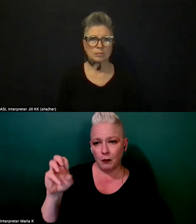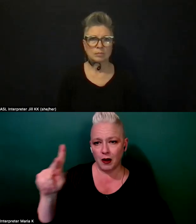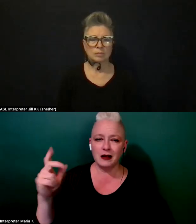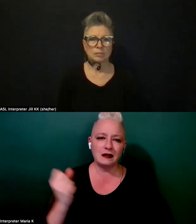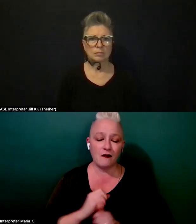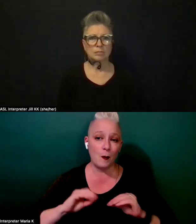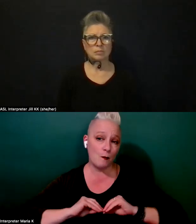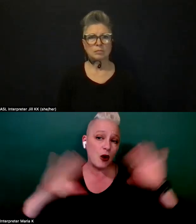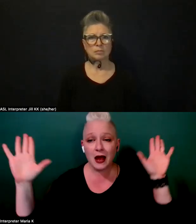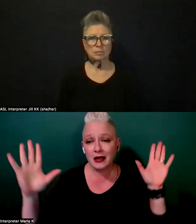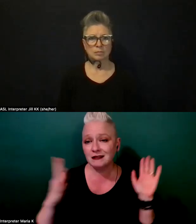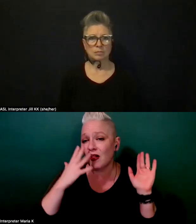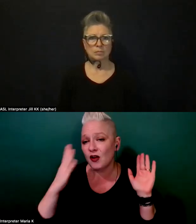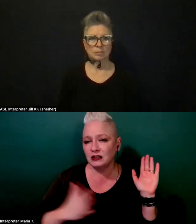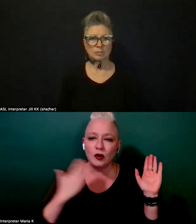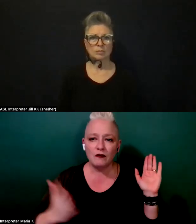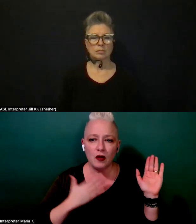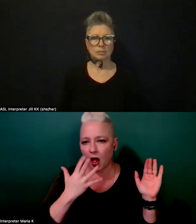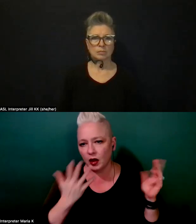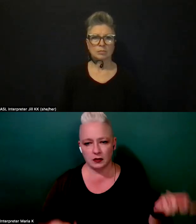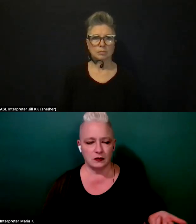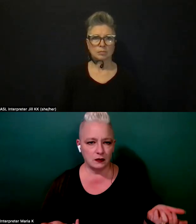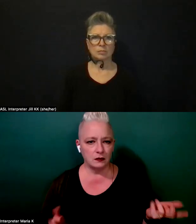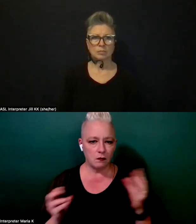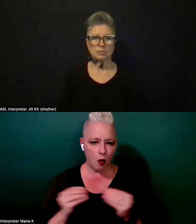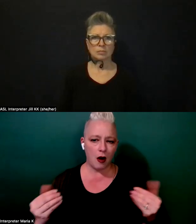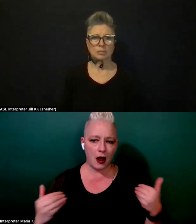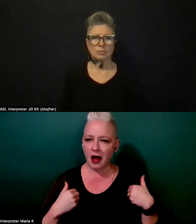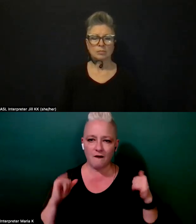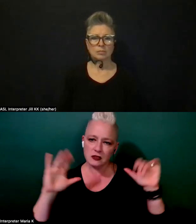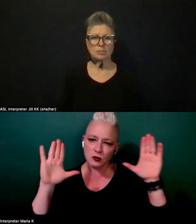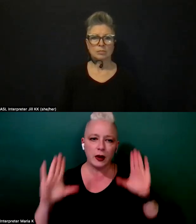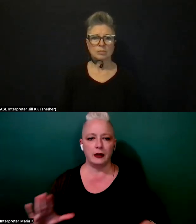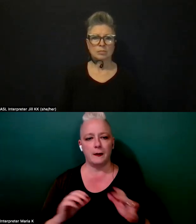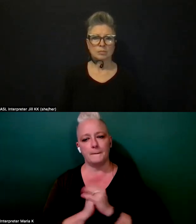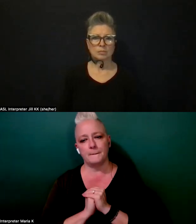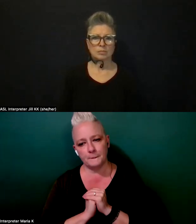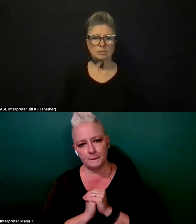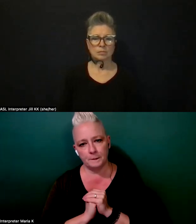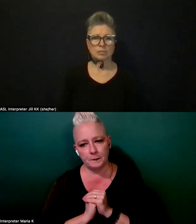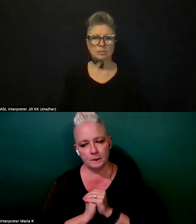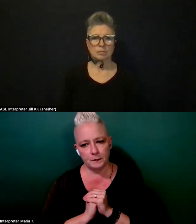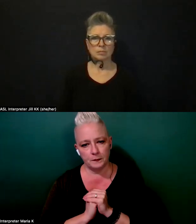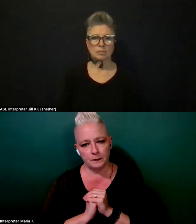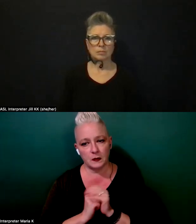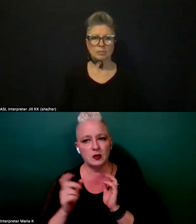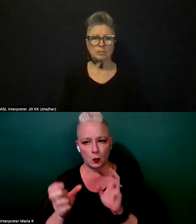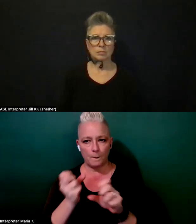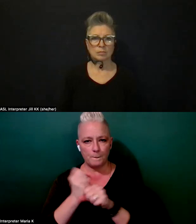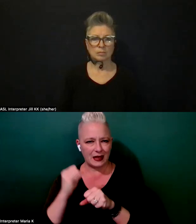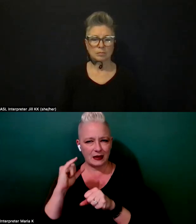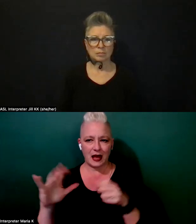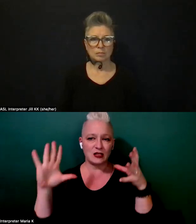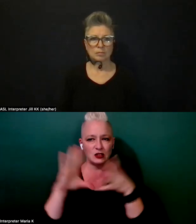joyful colors. So the more of that I have at my hands is great to be able to create that